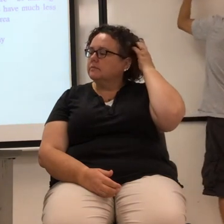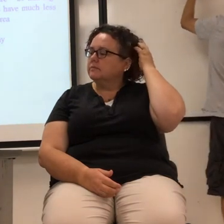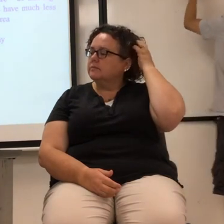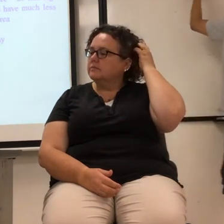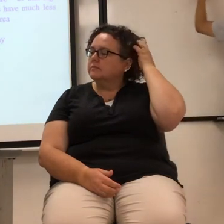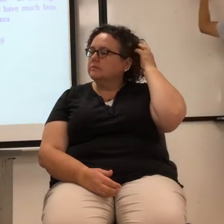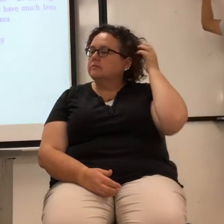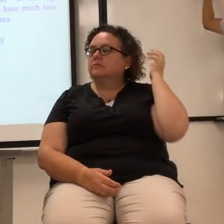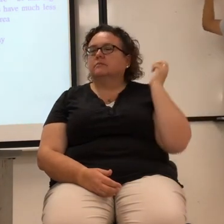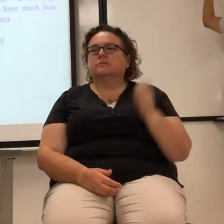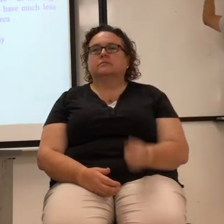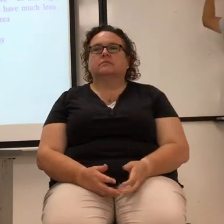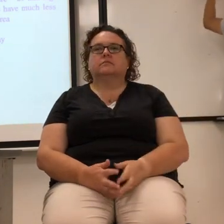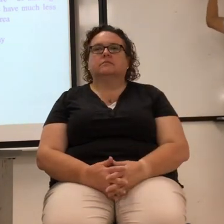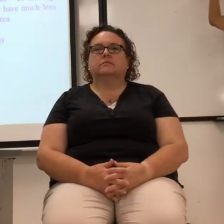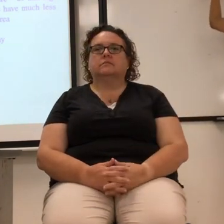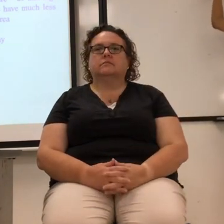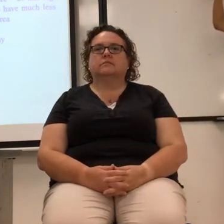Arterial,